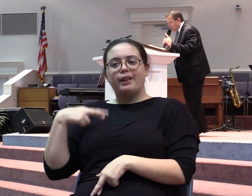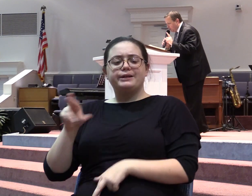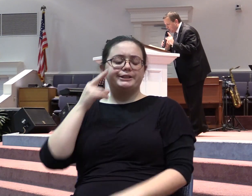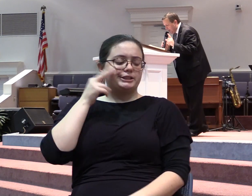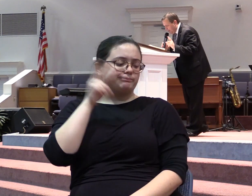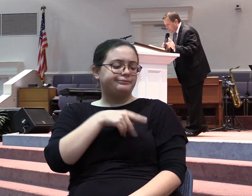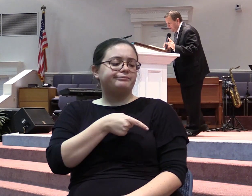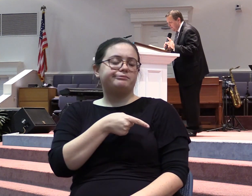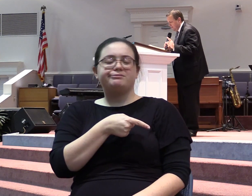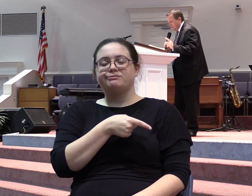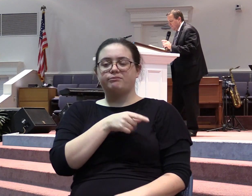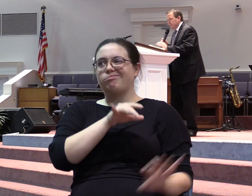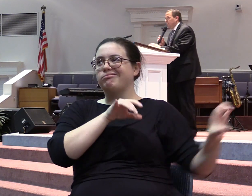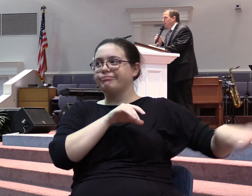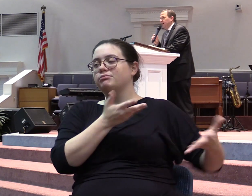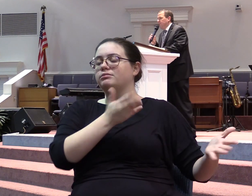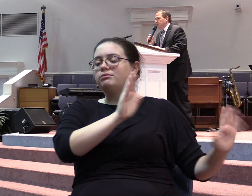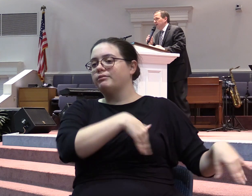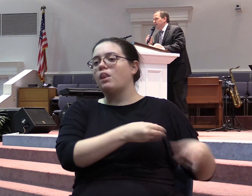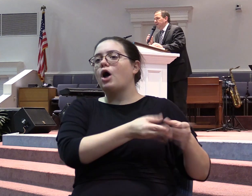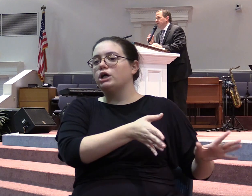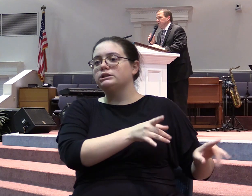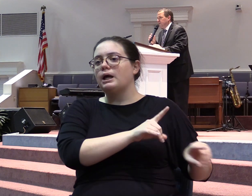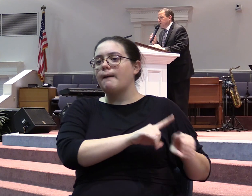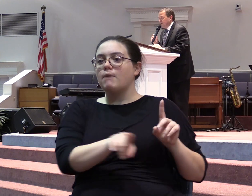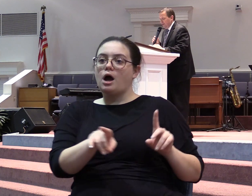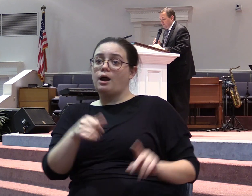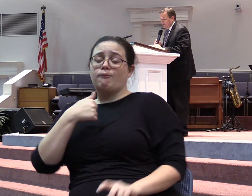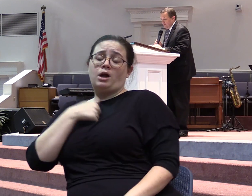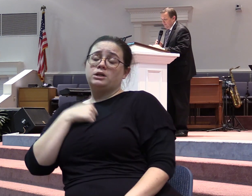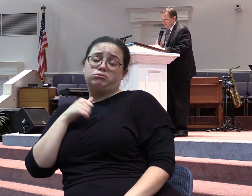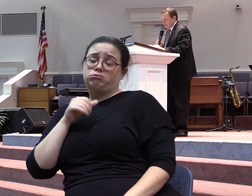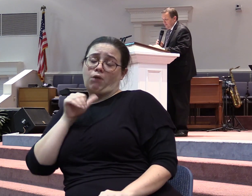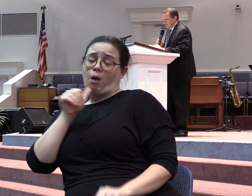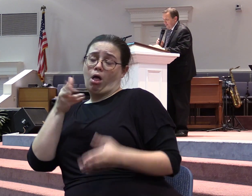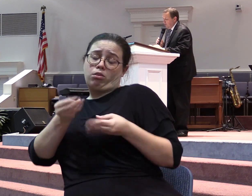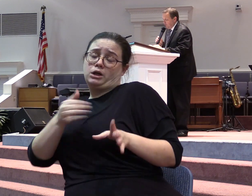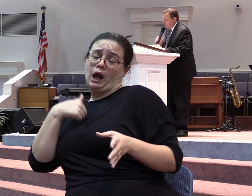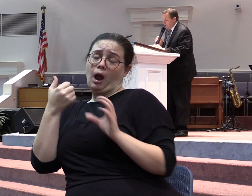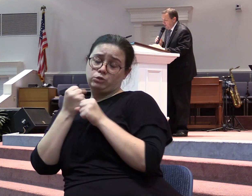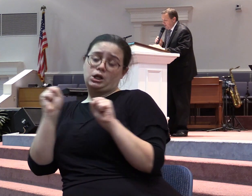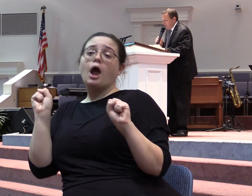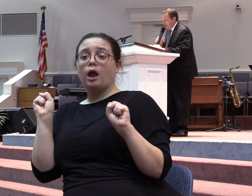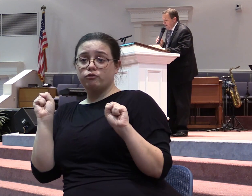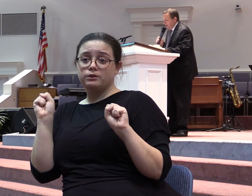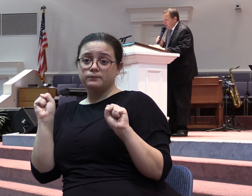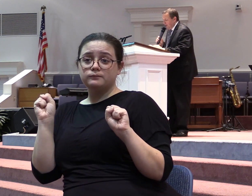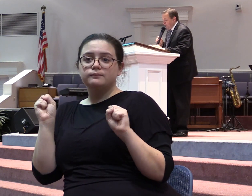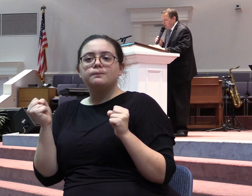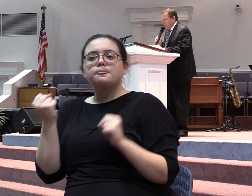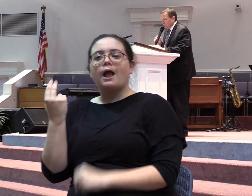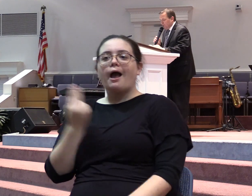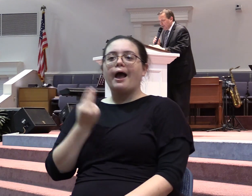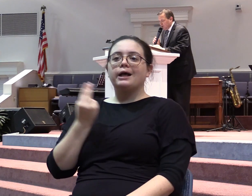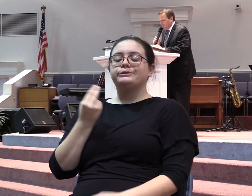as lost sheep, but they would never apply that image to themselves. History would teach us that the